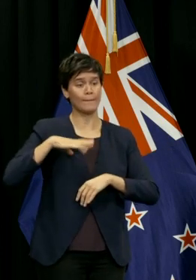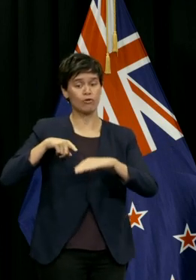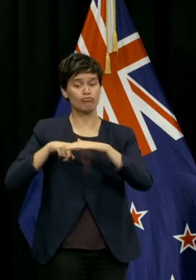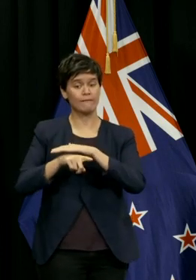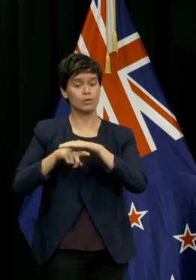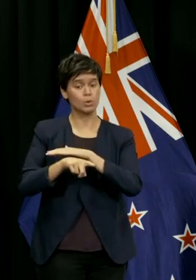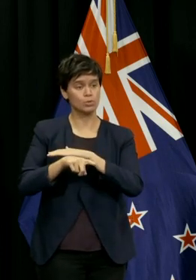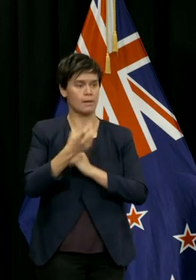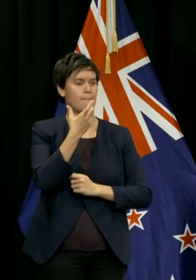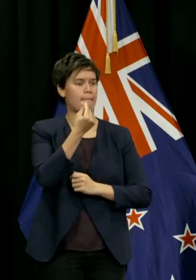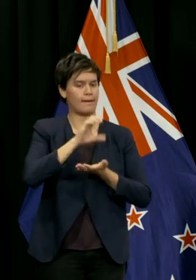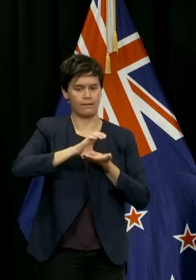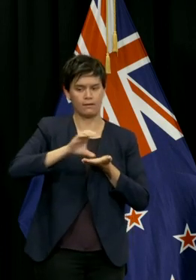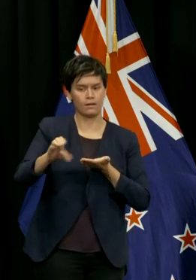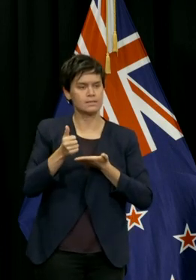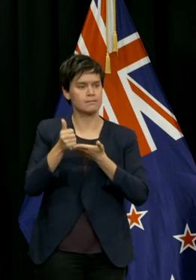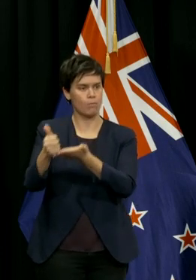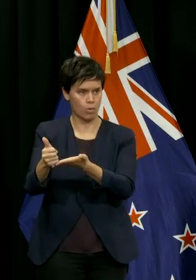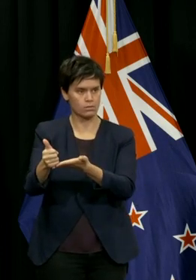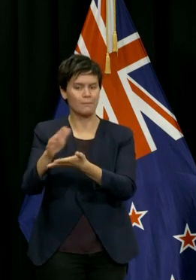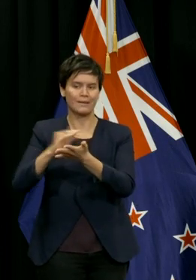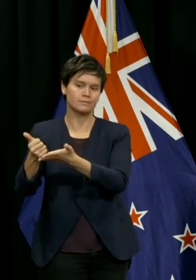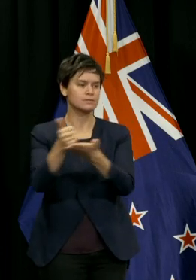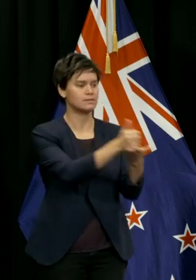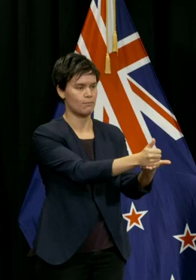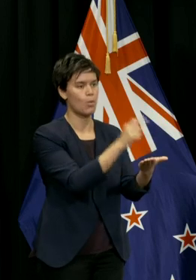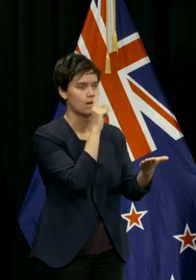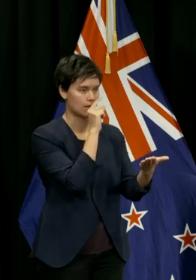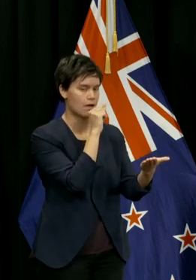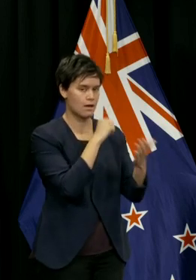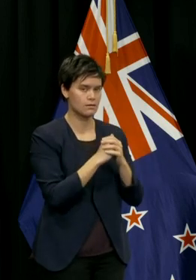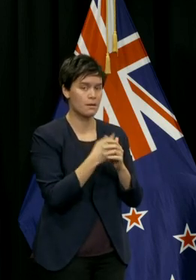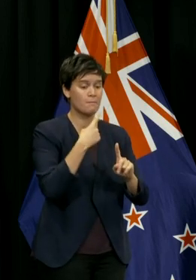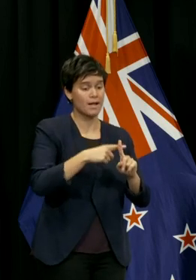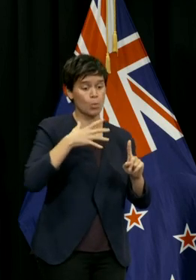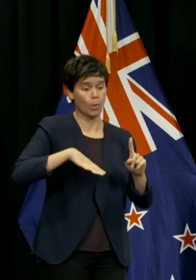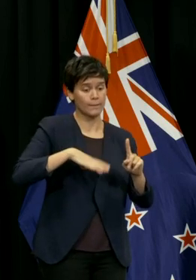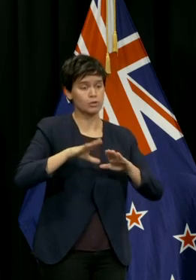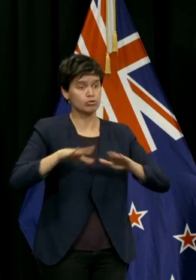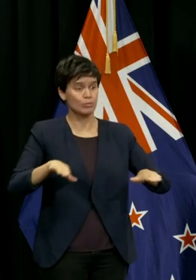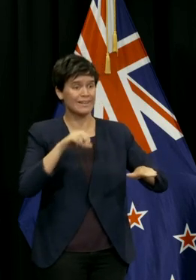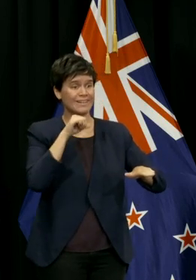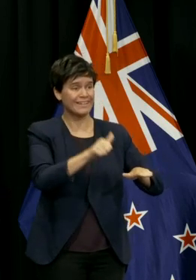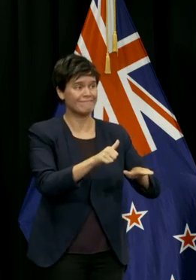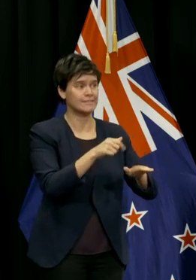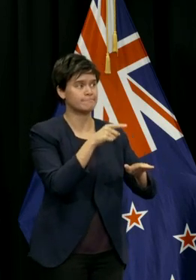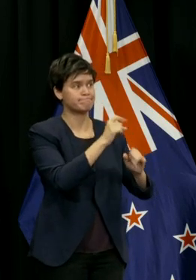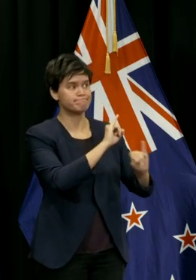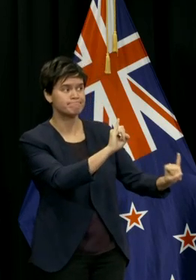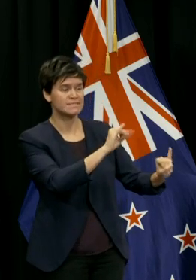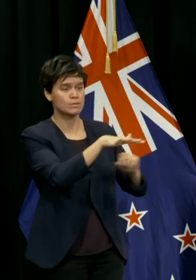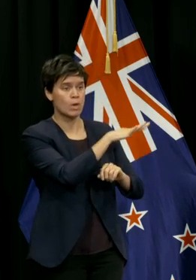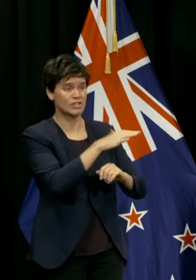additional funding, and we're also working with them in securing additional accommodation for women and children that may need to leave their current